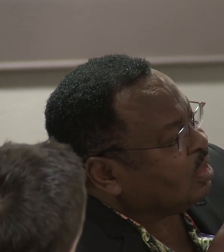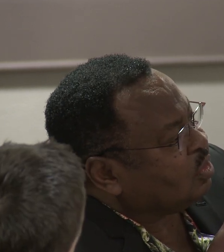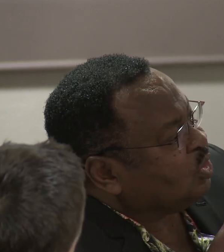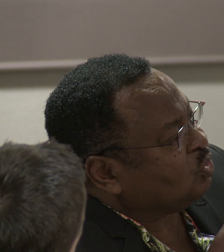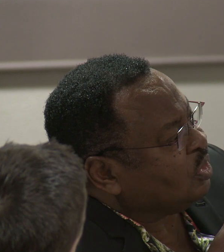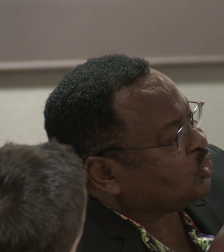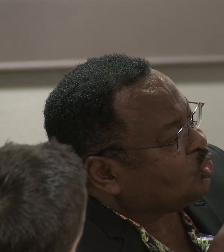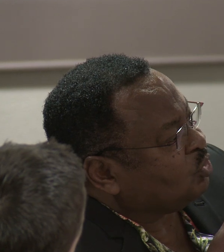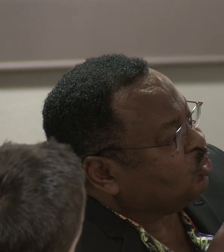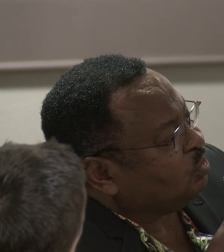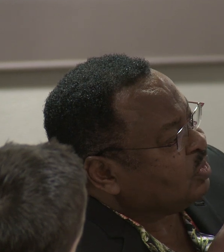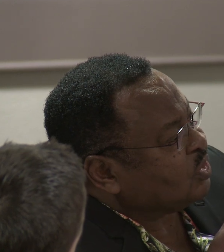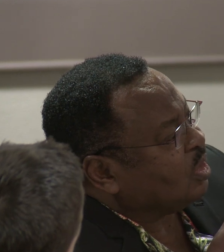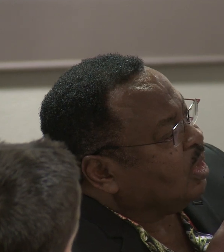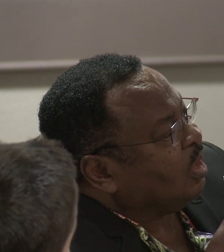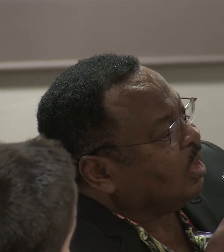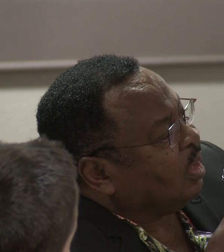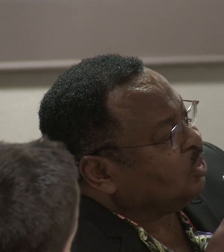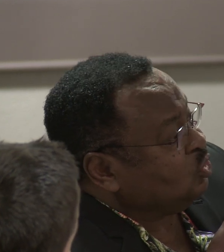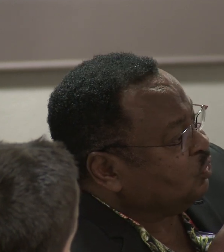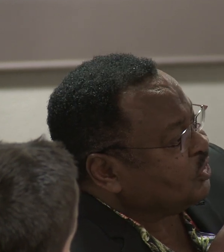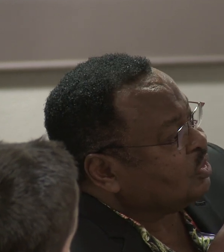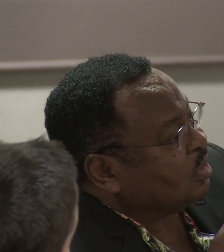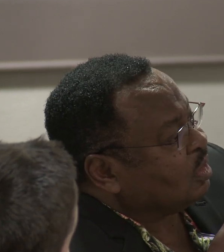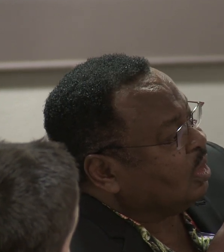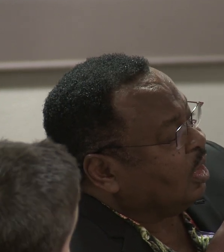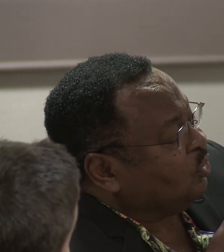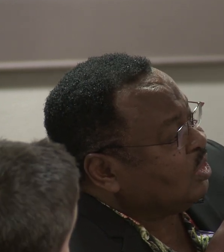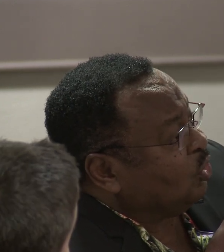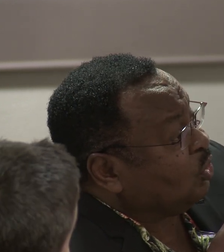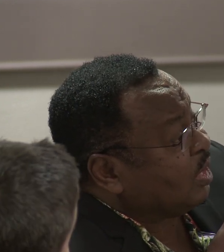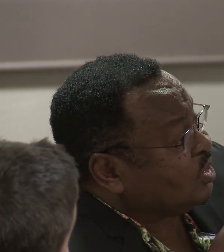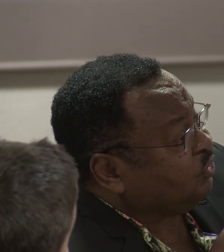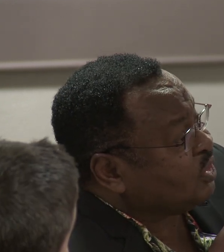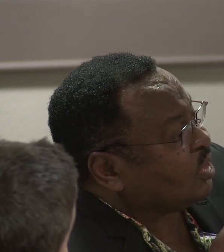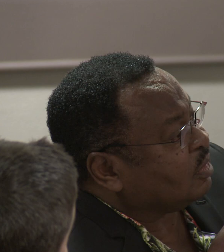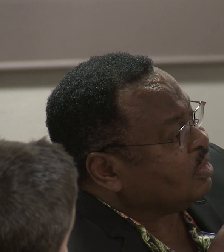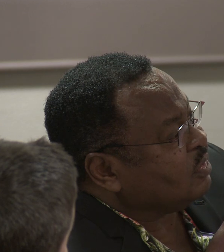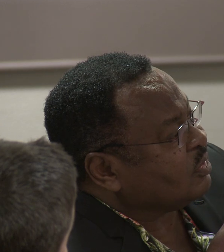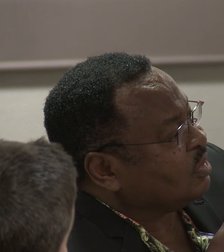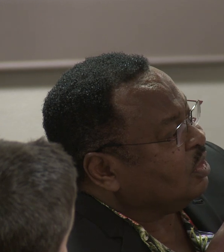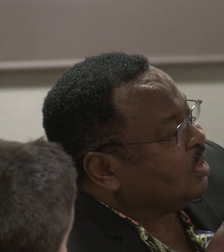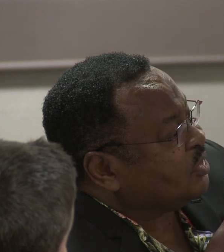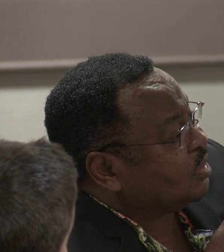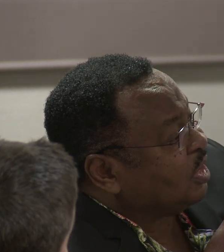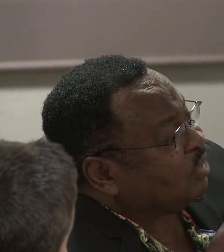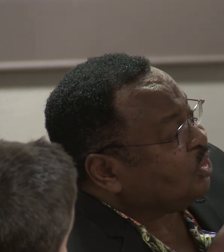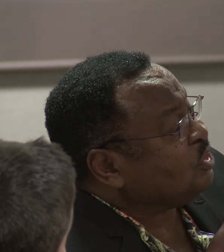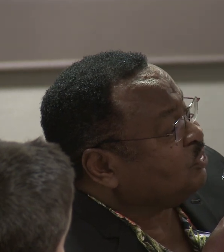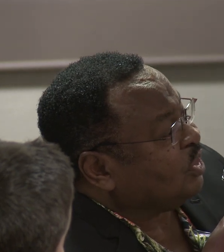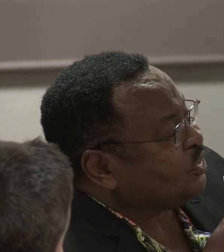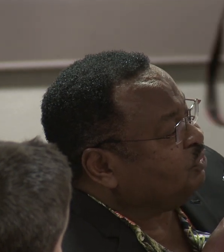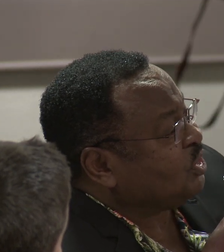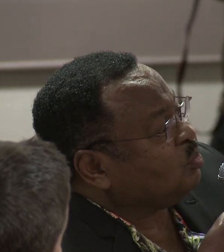clear link between social movements and the university. And when they organize events like this, there's that kind